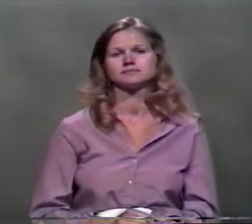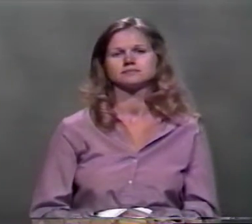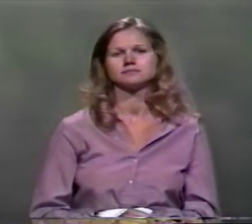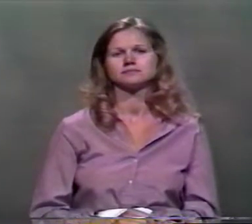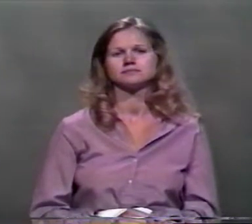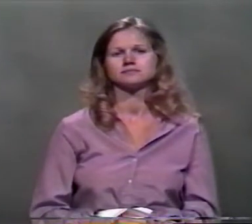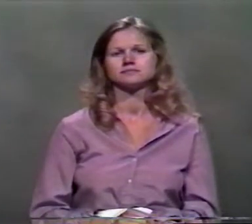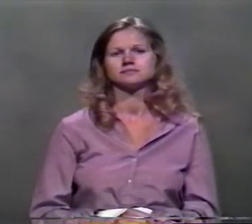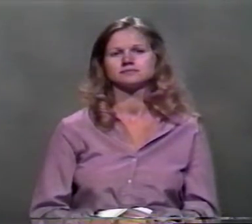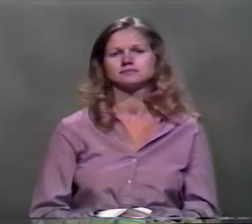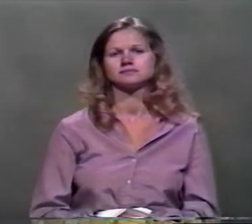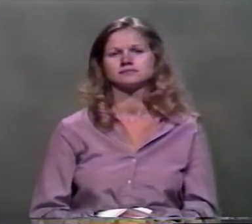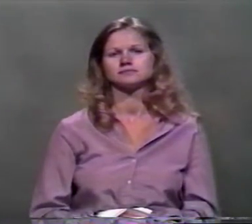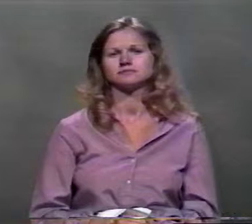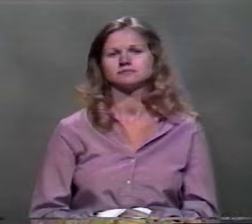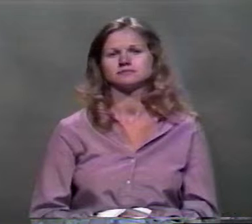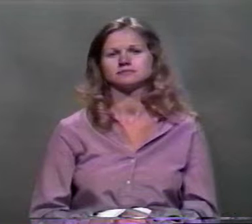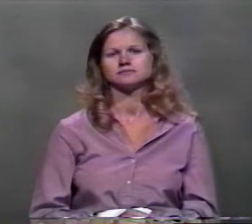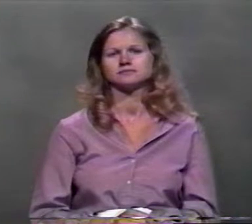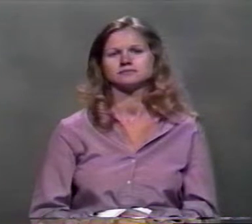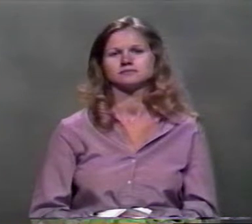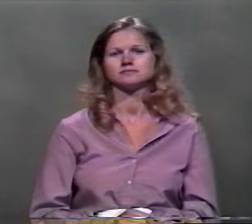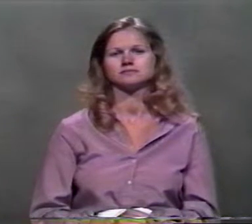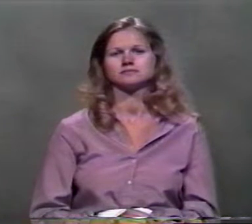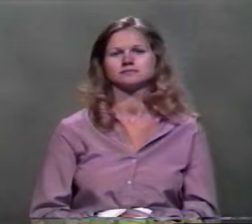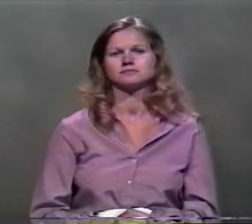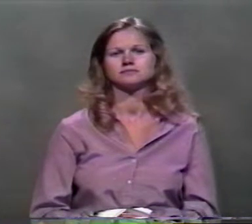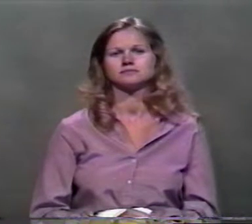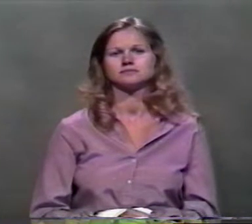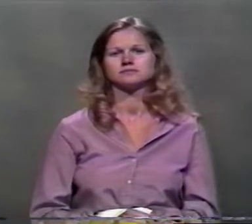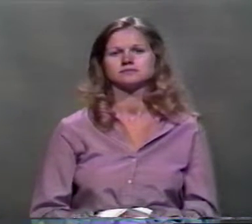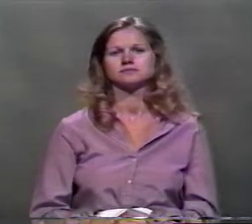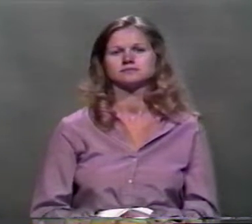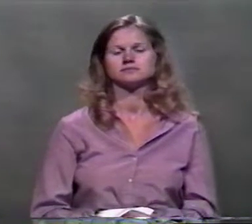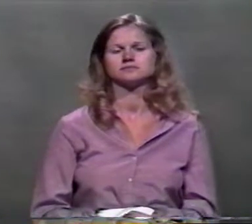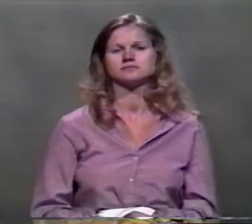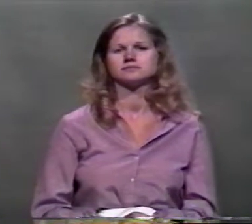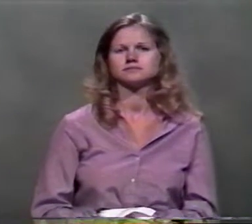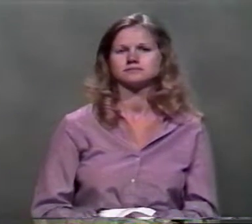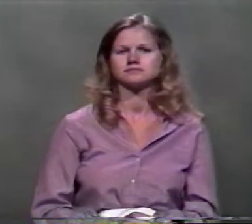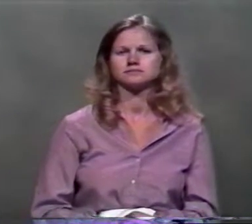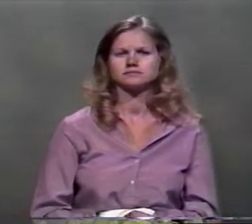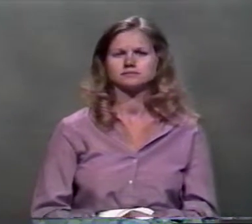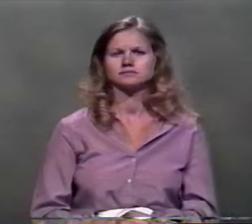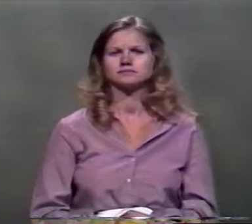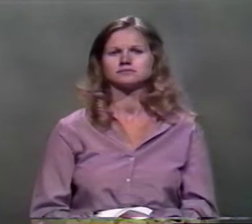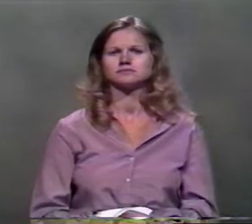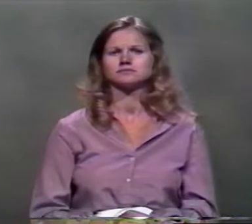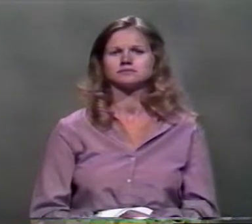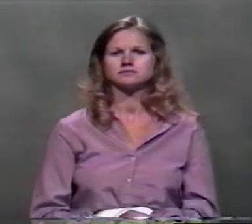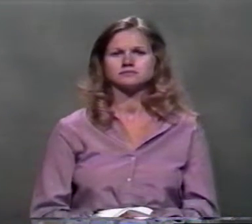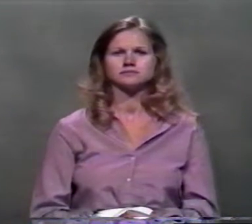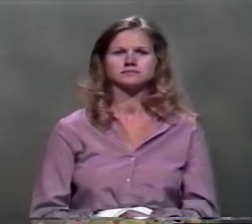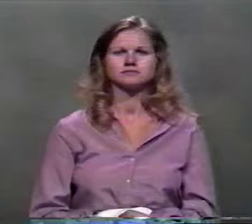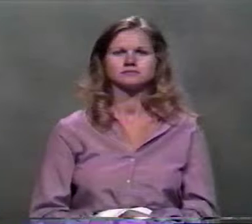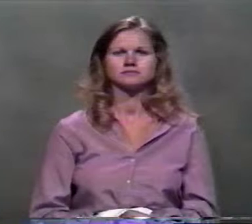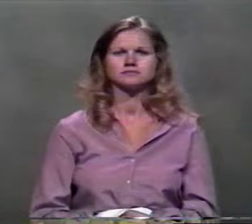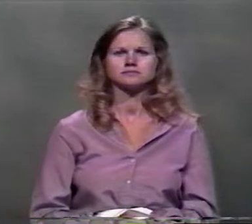The sign for okay and fine were repeated and give a meaning like, "That will be fine." Thursday will be